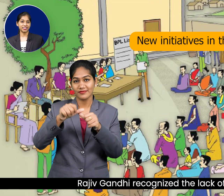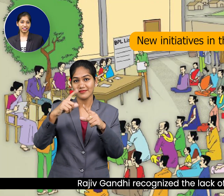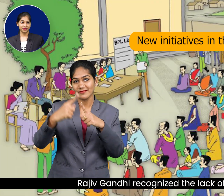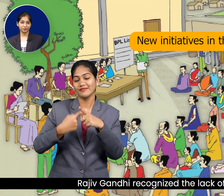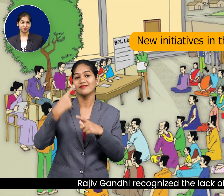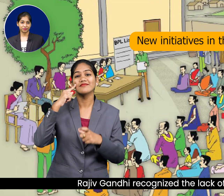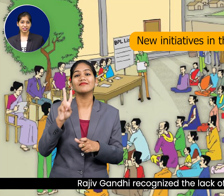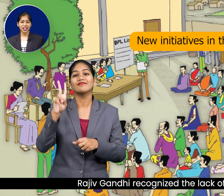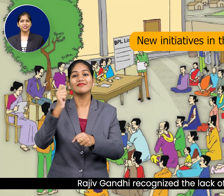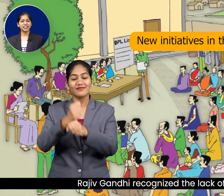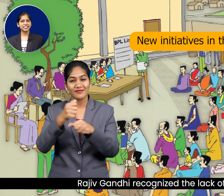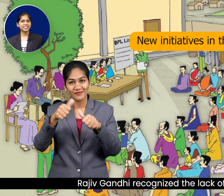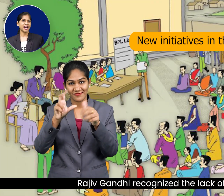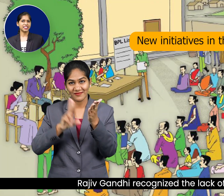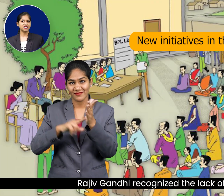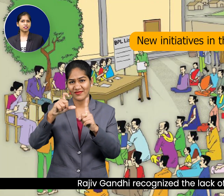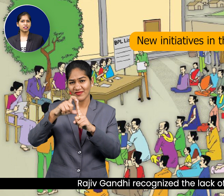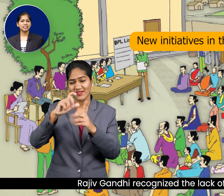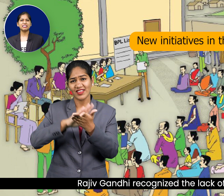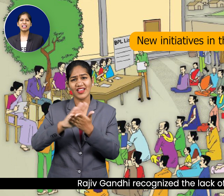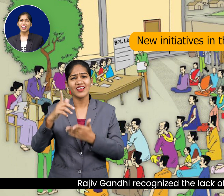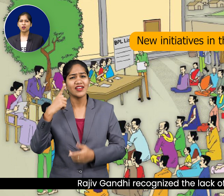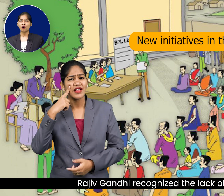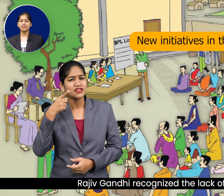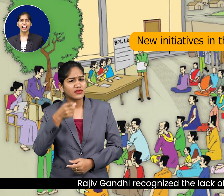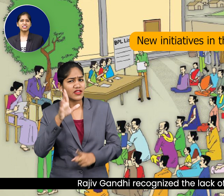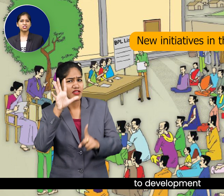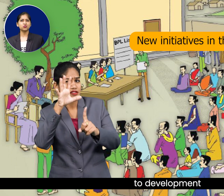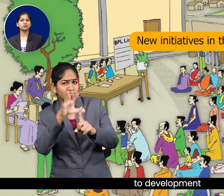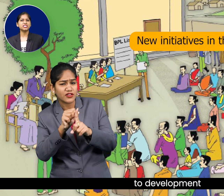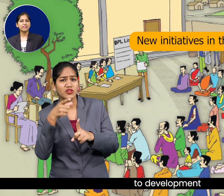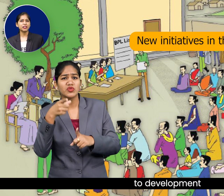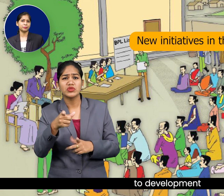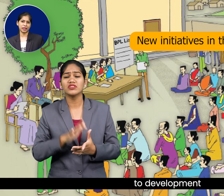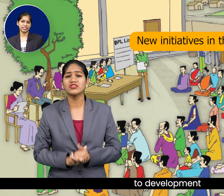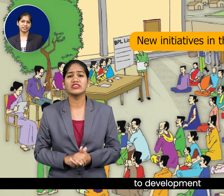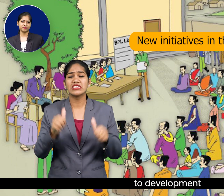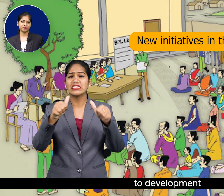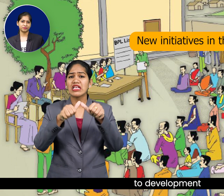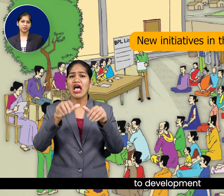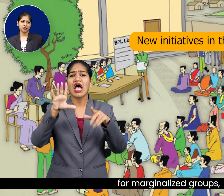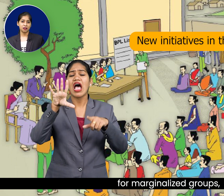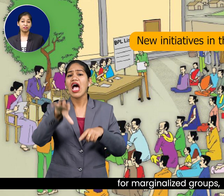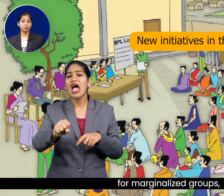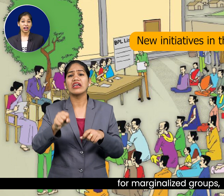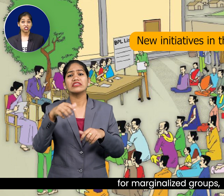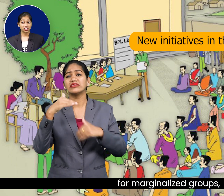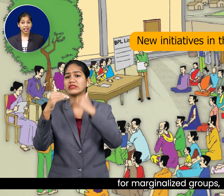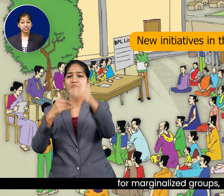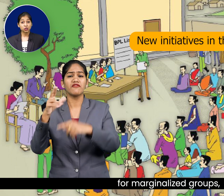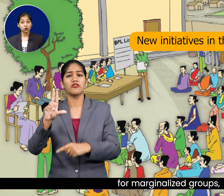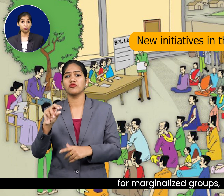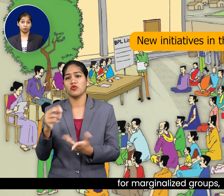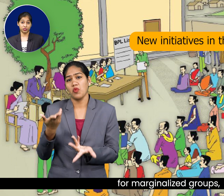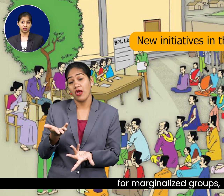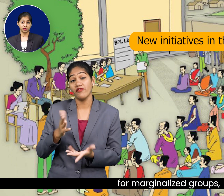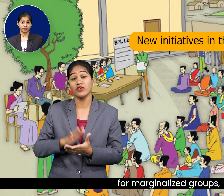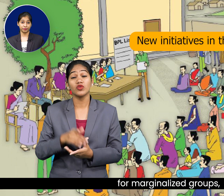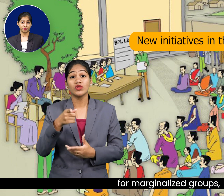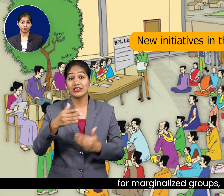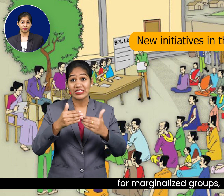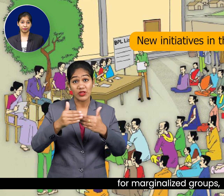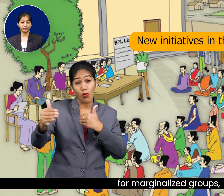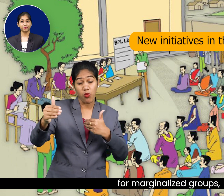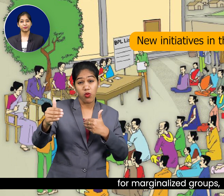Rajiv Gandhi recognized the lack of access to development for marginalized groups.